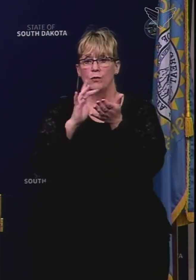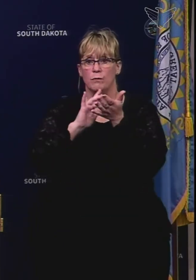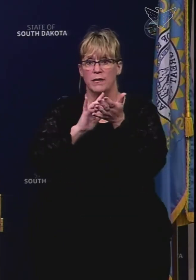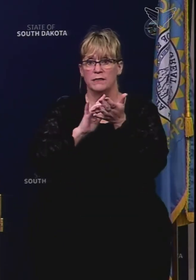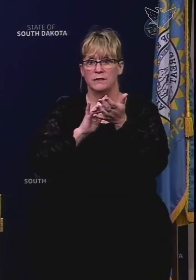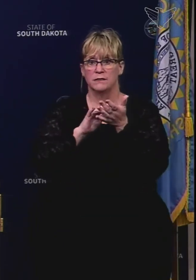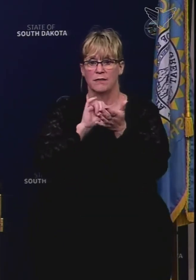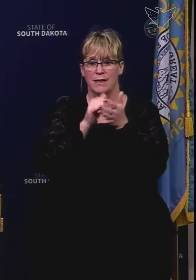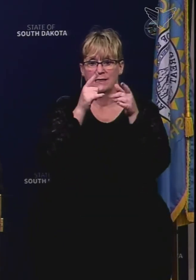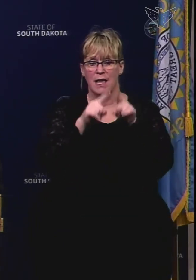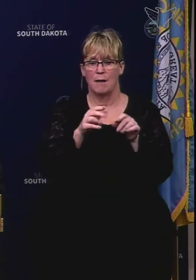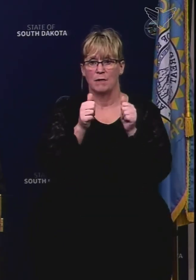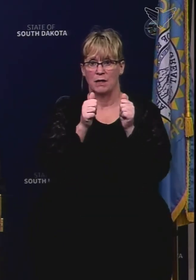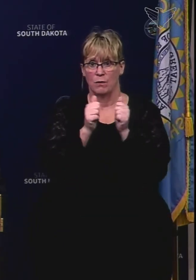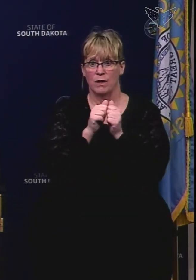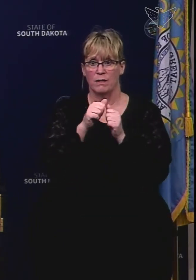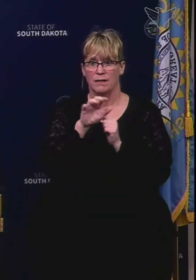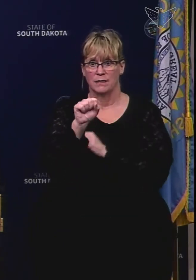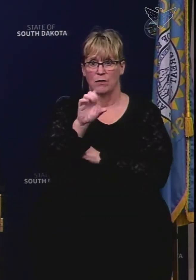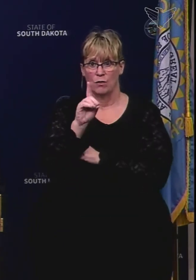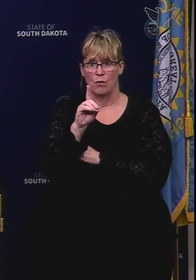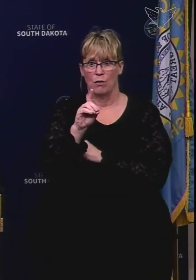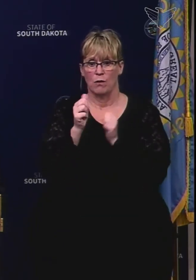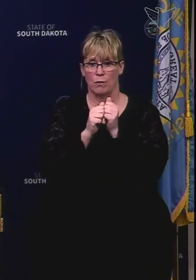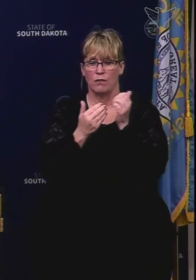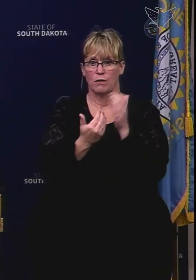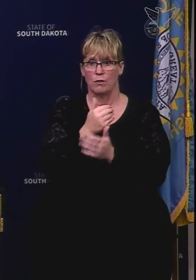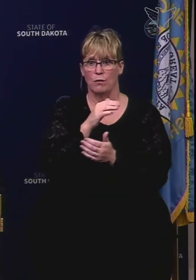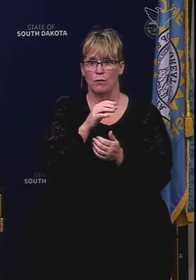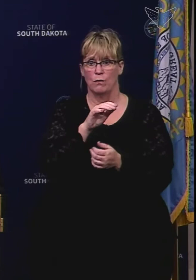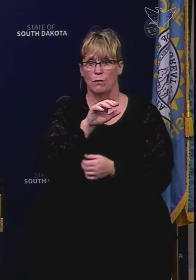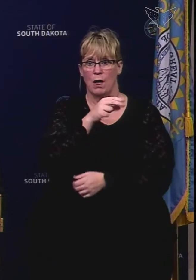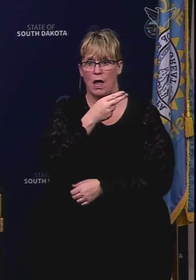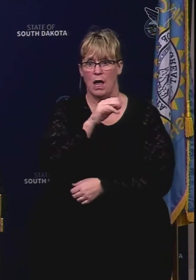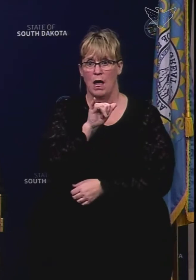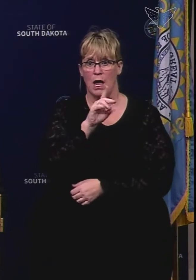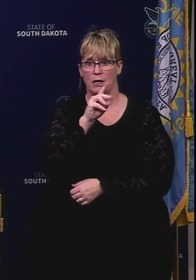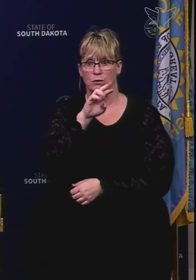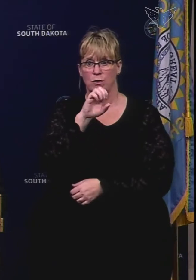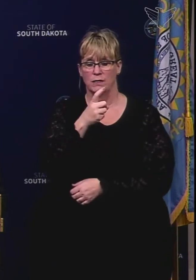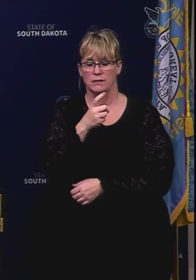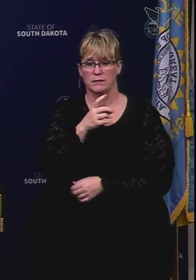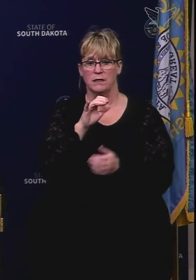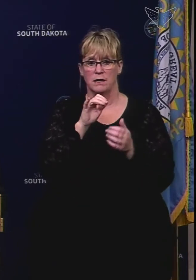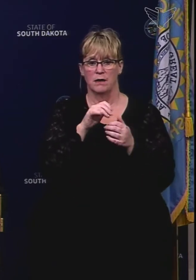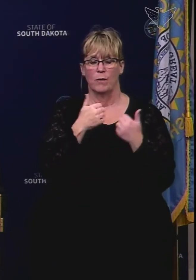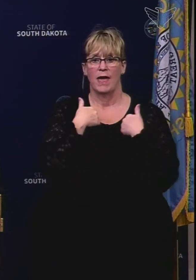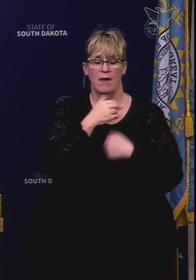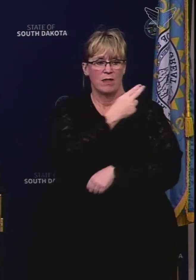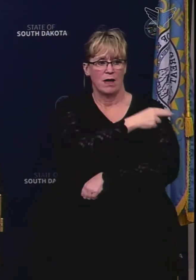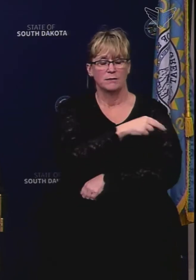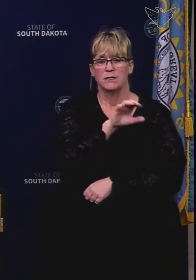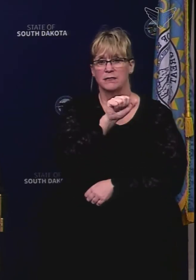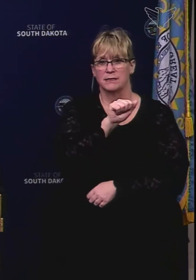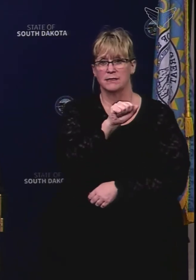in the state of South Dakota with hydroxychloroquine is underway. Sanford is leading that through their research arm, but we also have